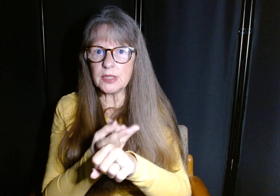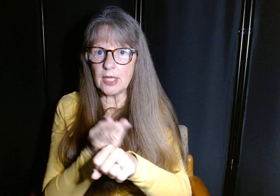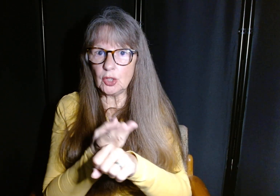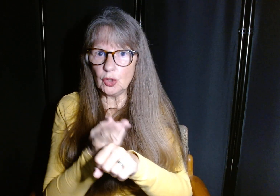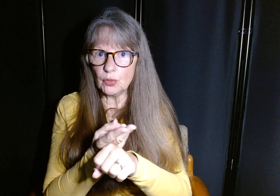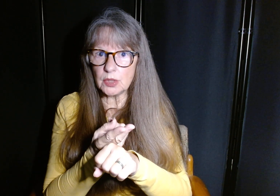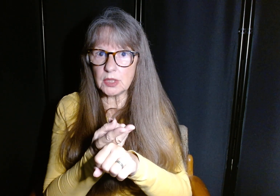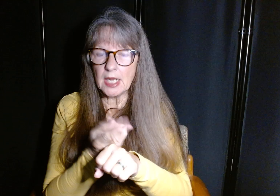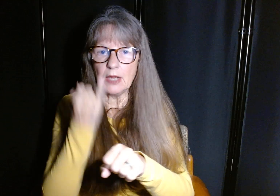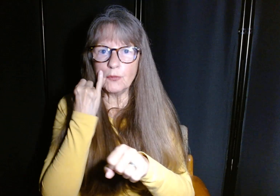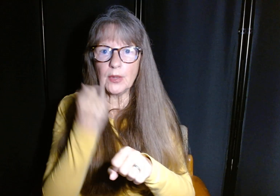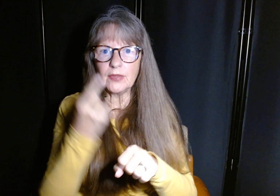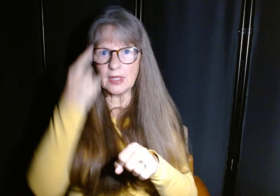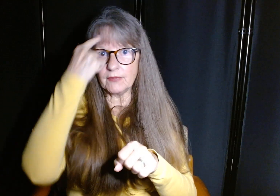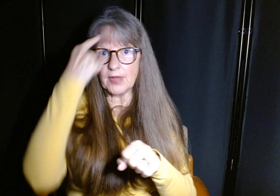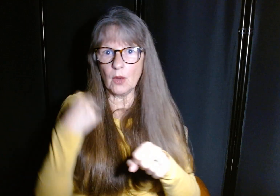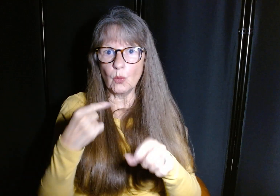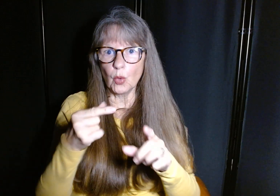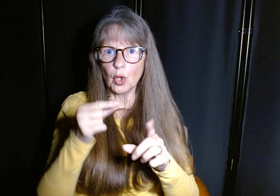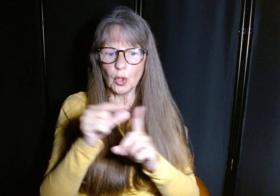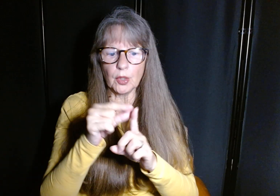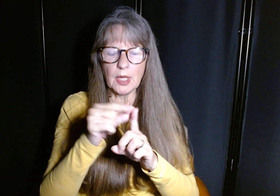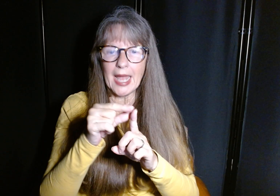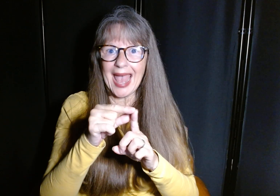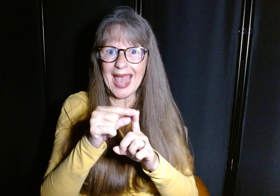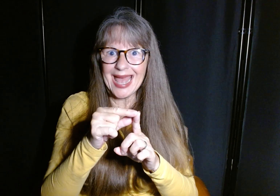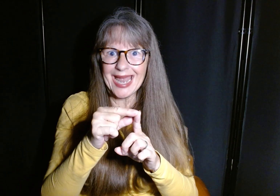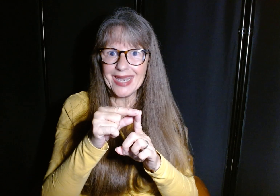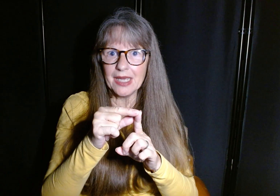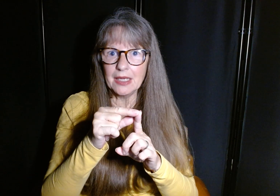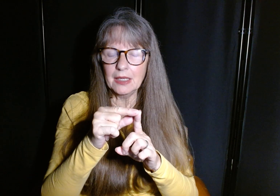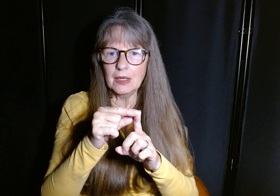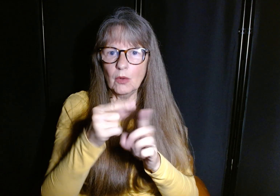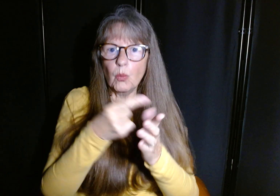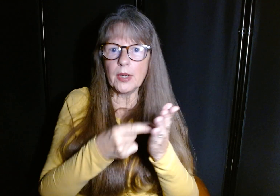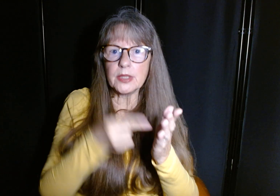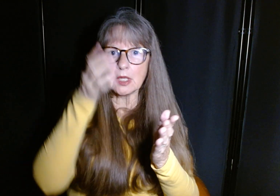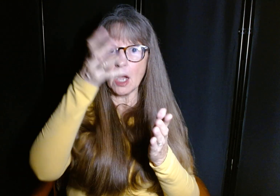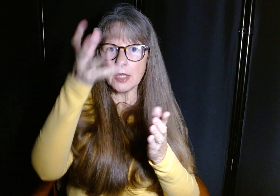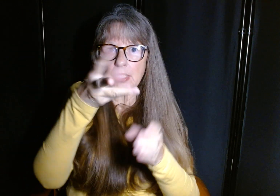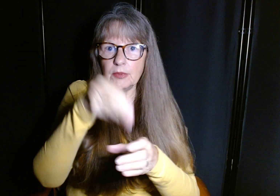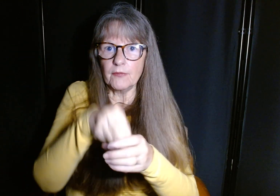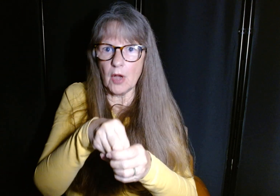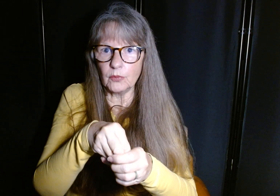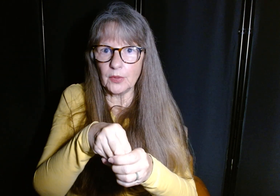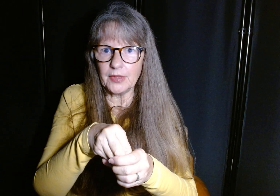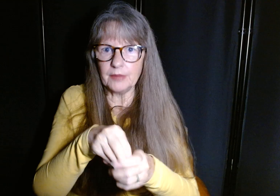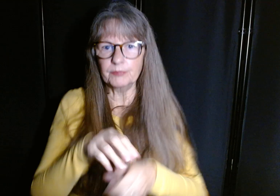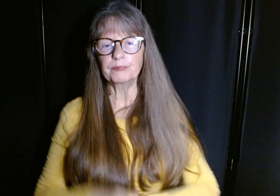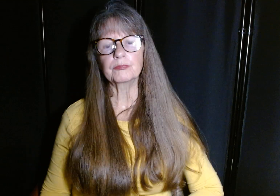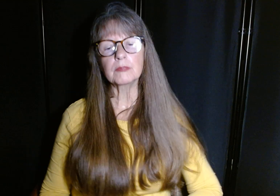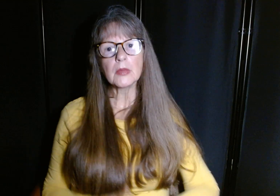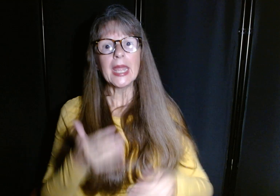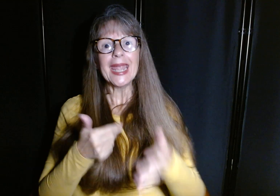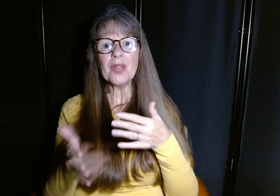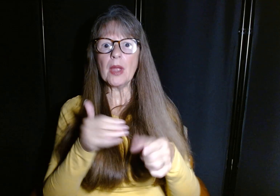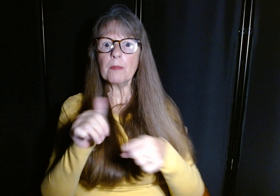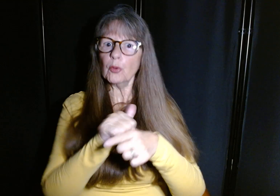that used? If we think of that word head, what is the concept involved with it? Anyway,